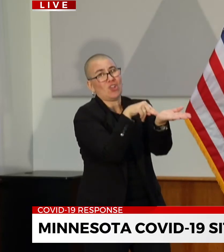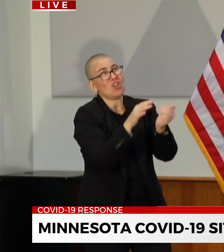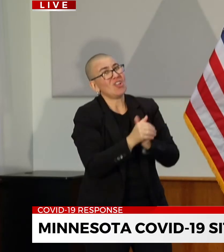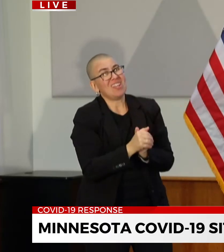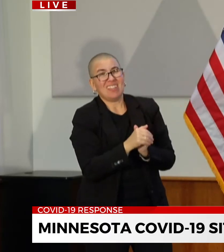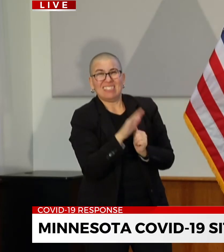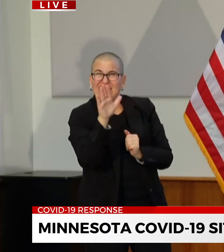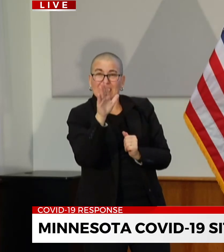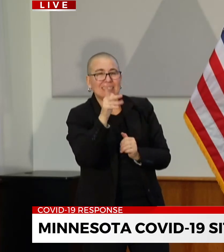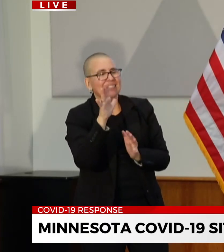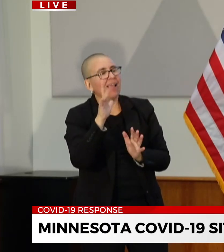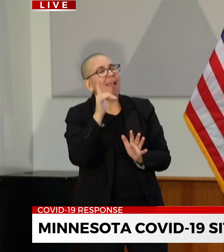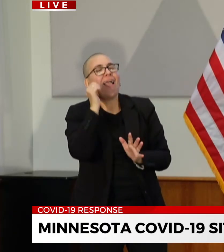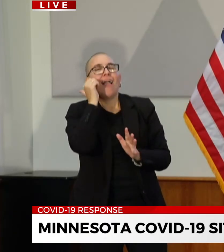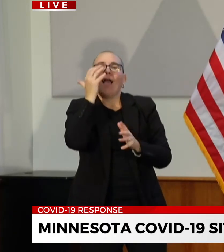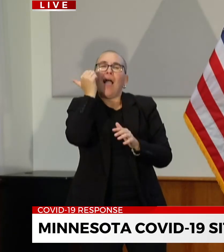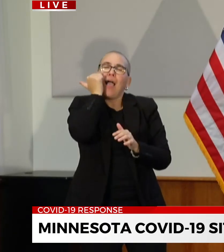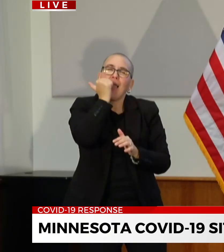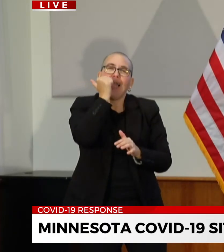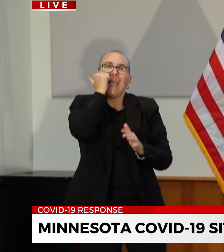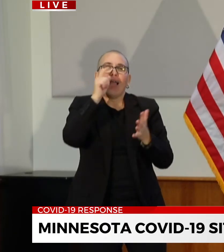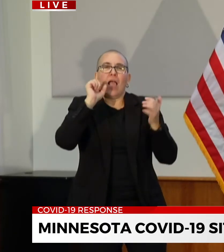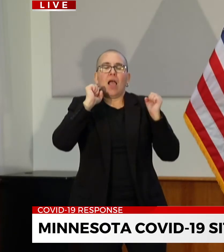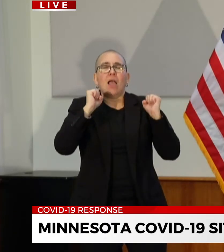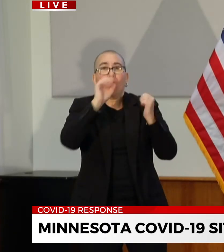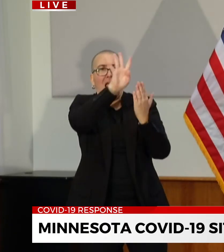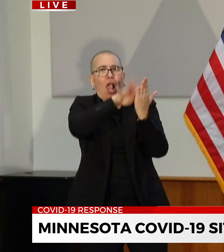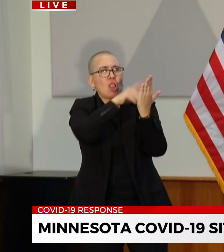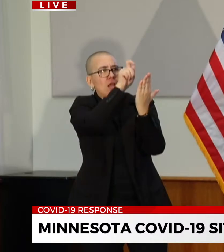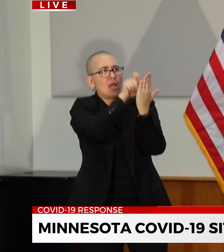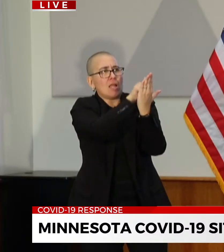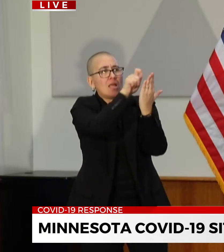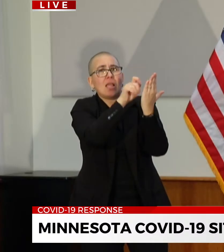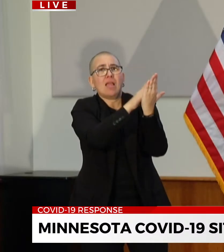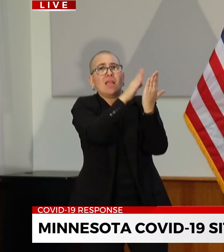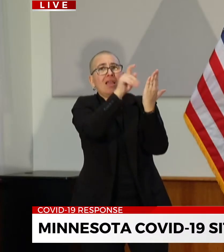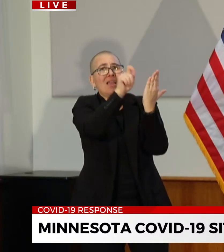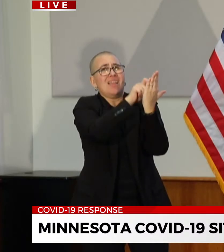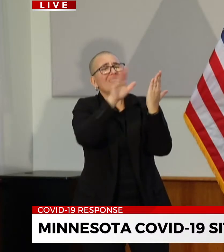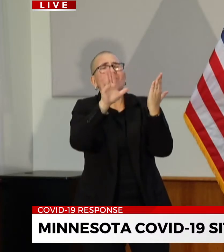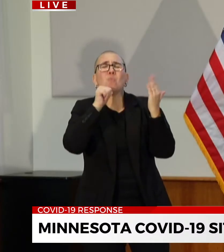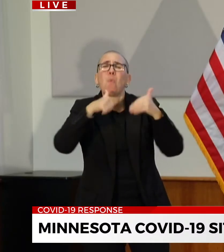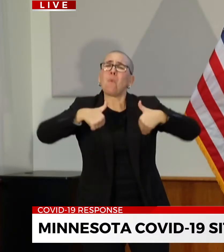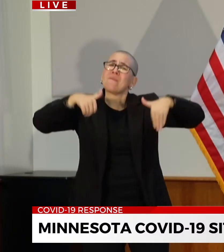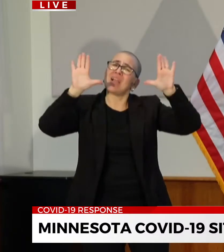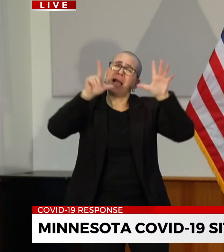end of this now, and now is not the time to back off. So we'll dig deep here for a few